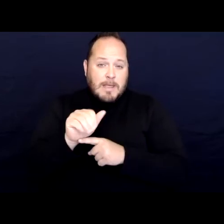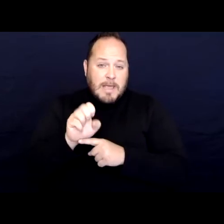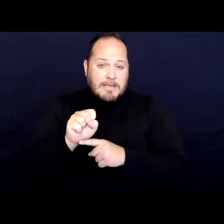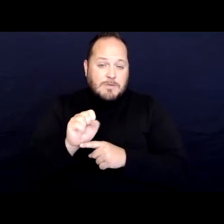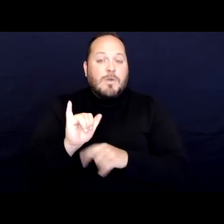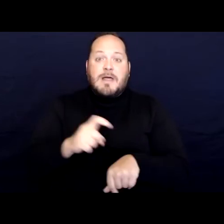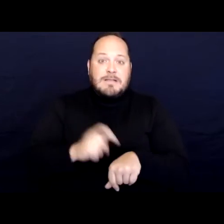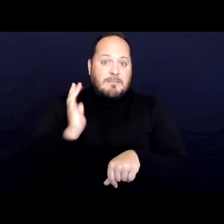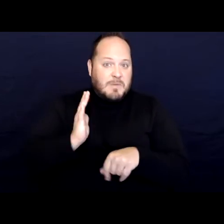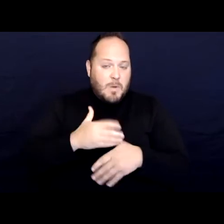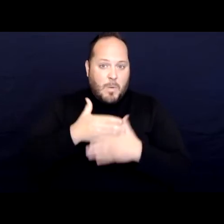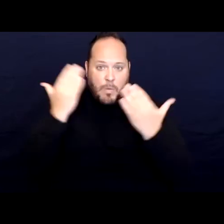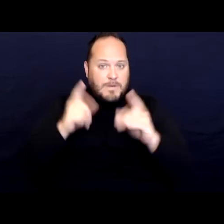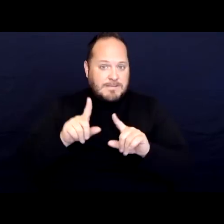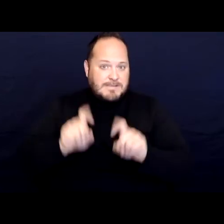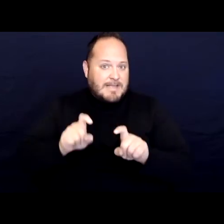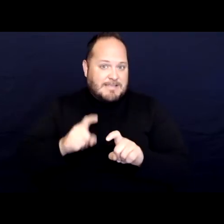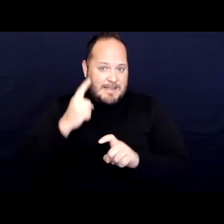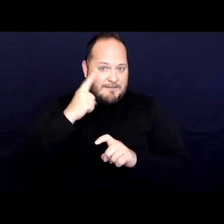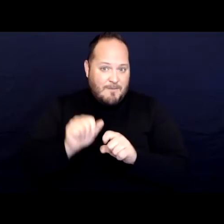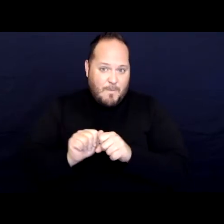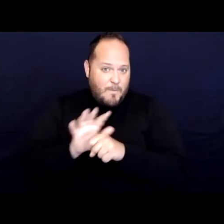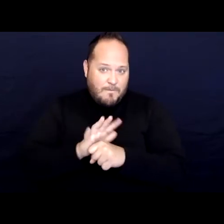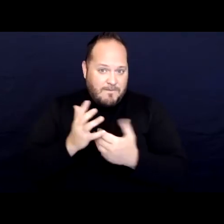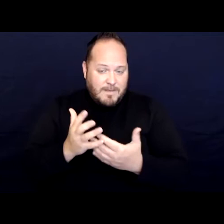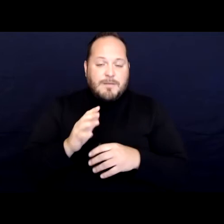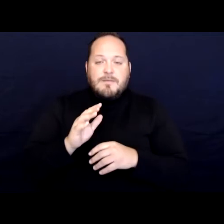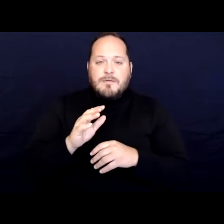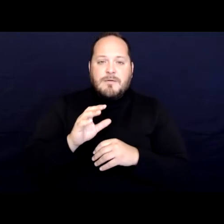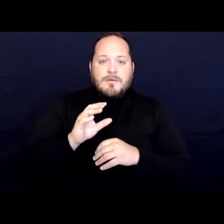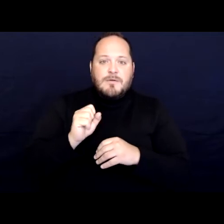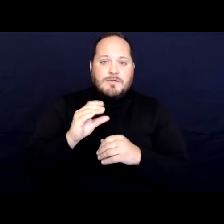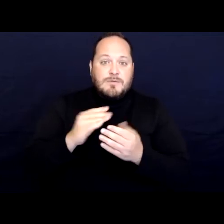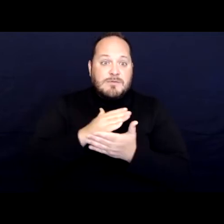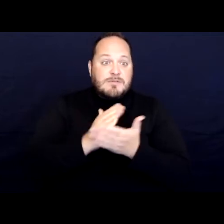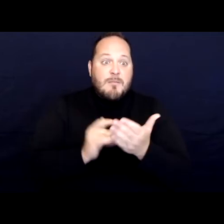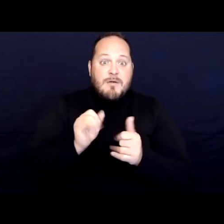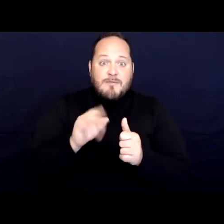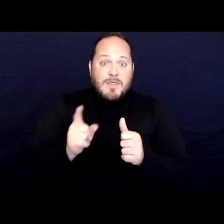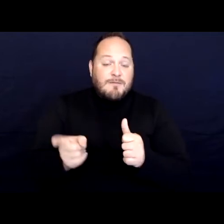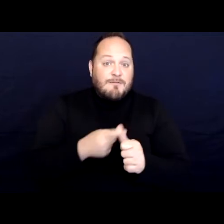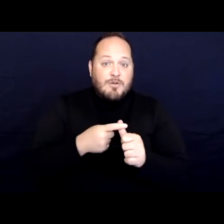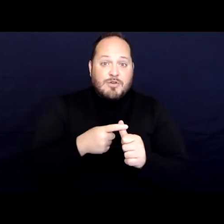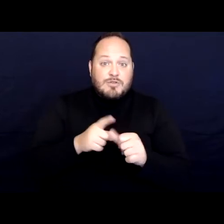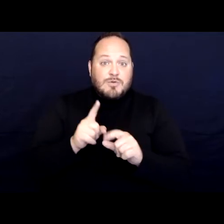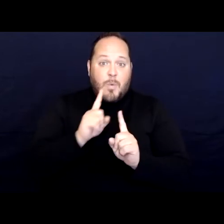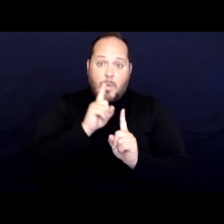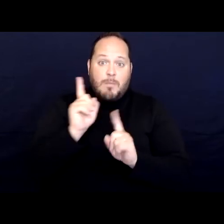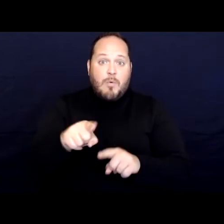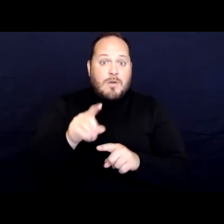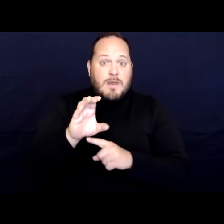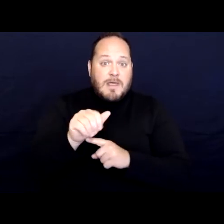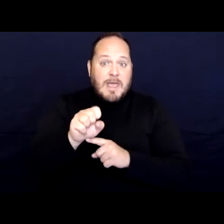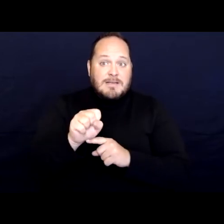testing for the virus, some of the first reported cases